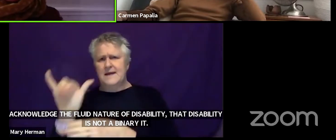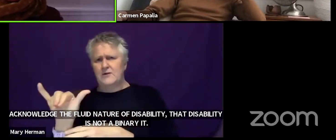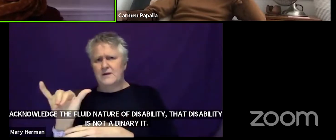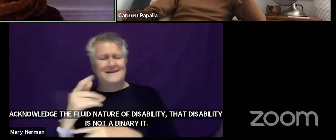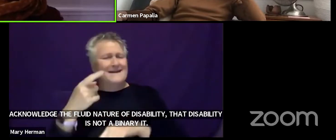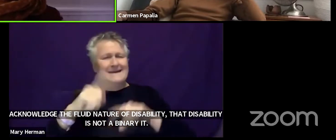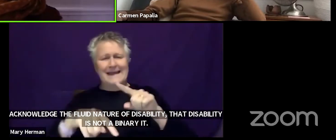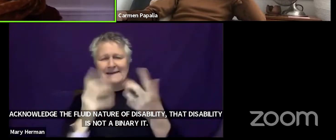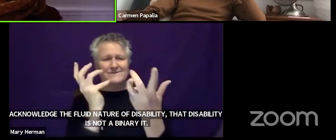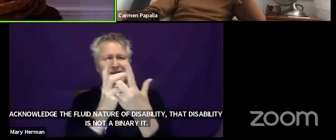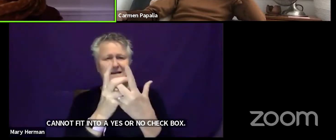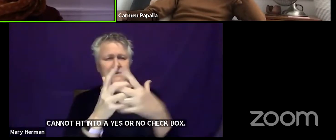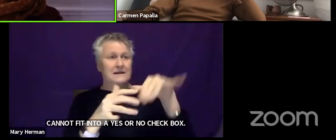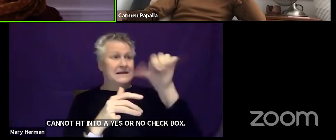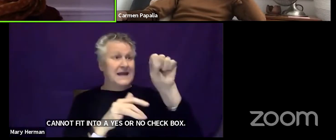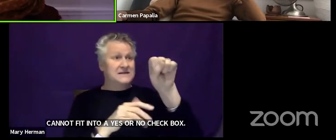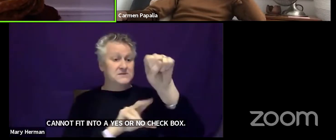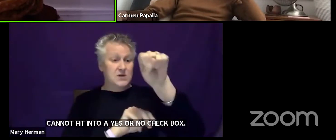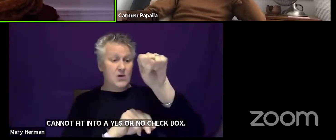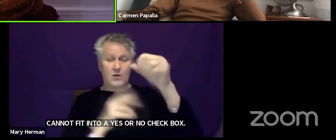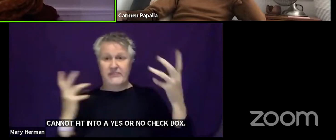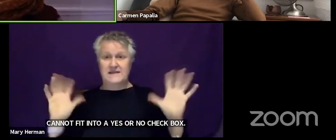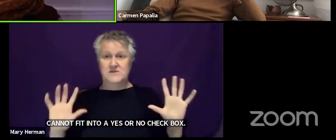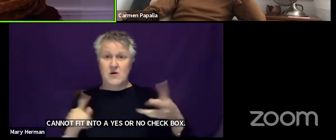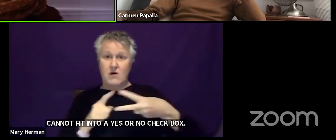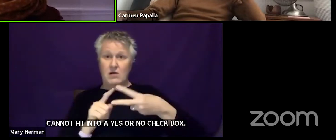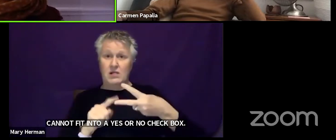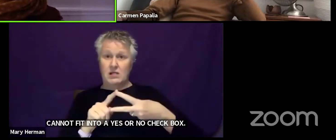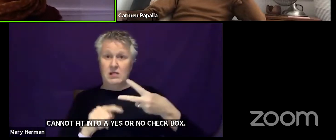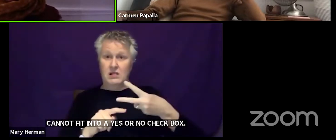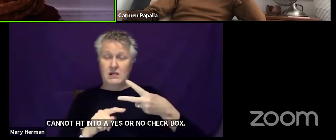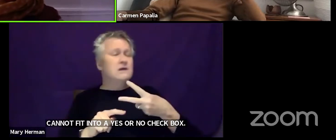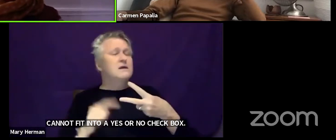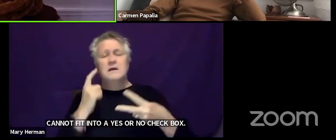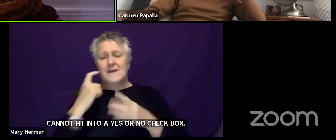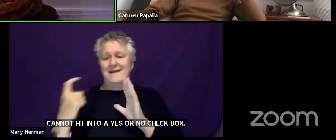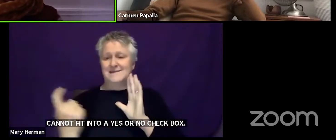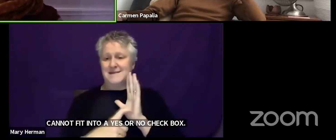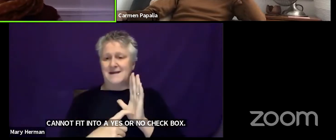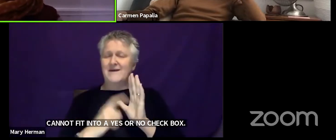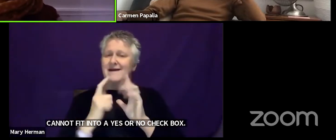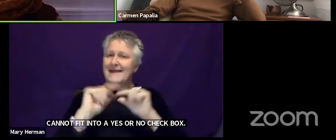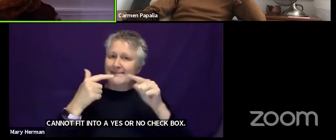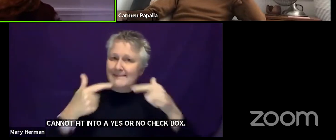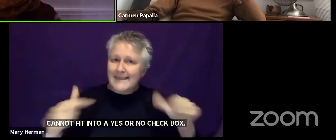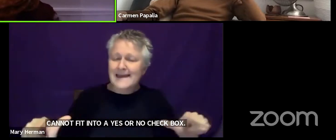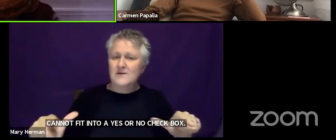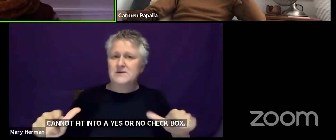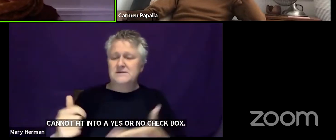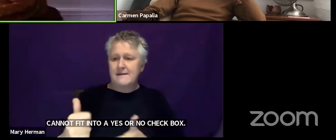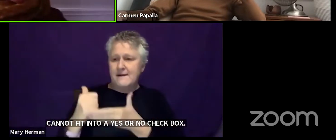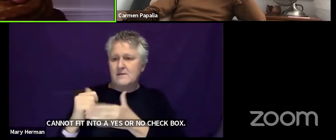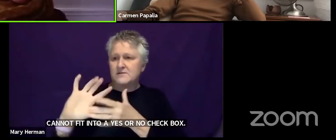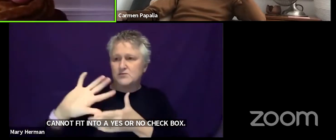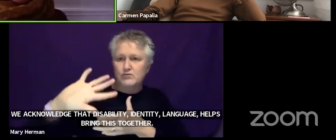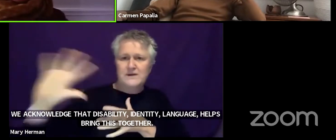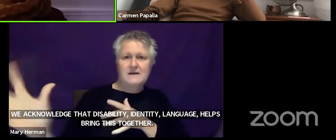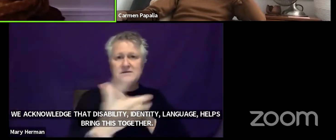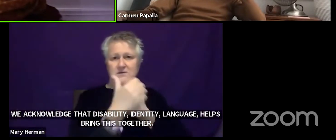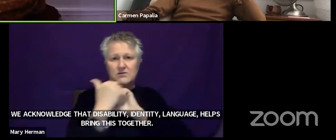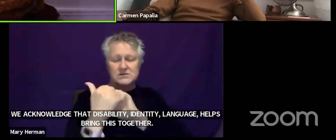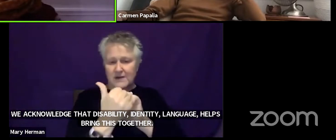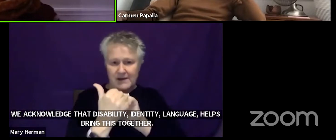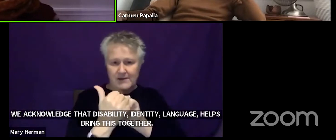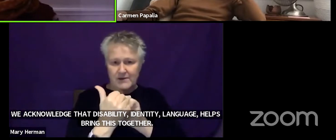checkbox. We acknowledge that disability identity language helps bring us together, yet also exists as a barrier